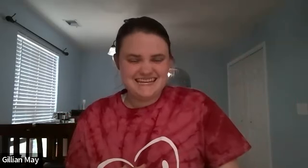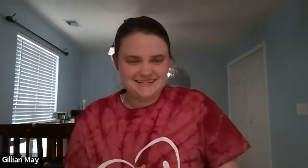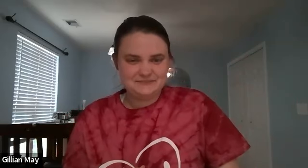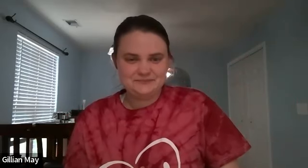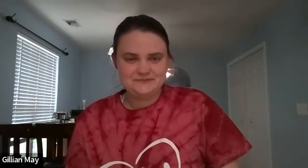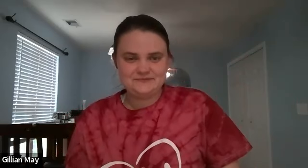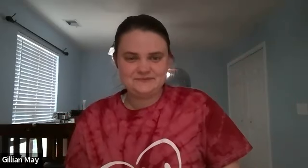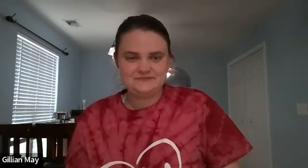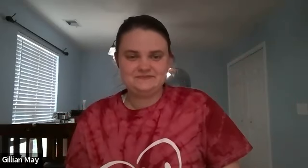Snake.